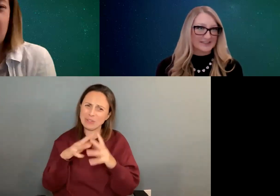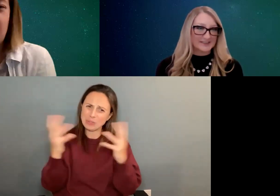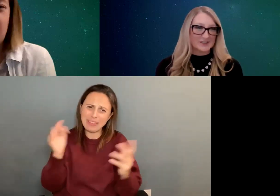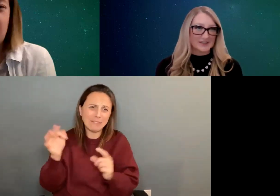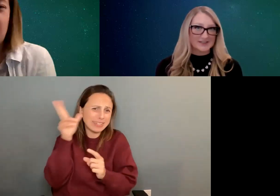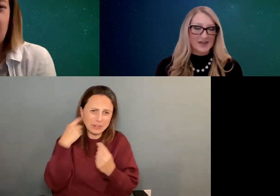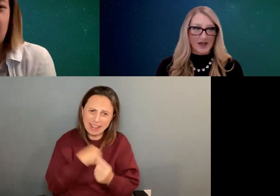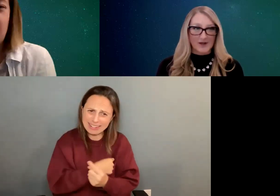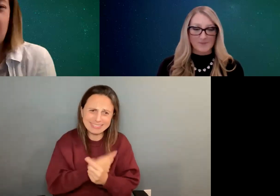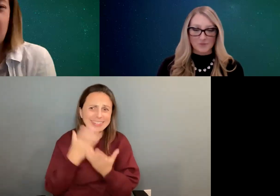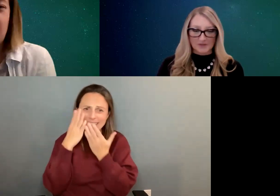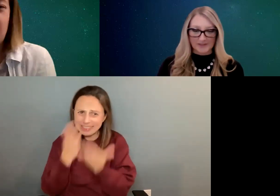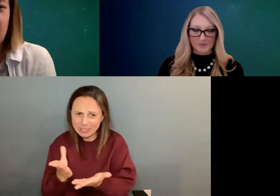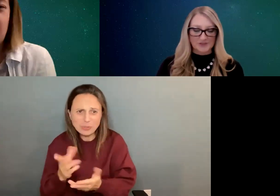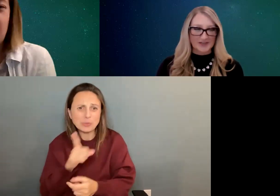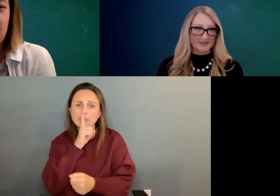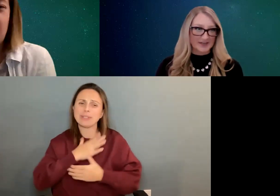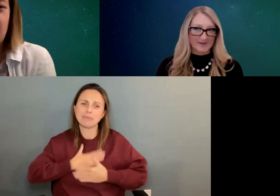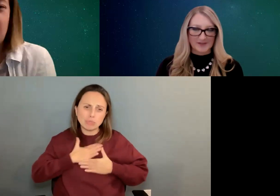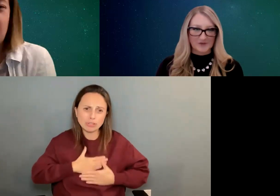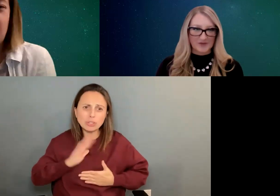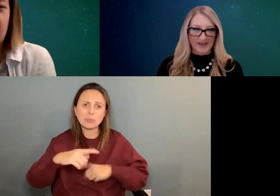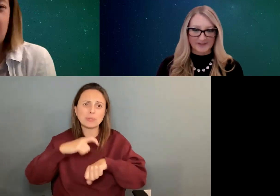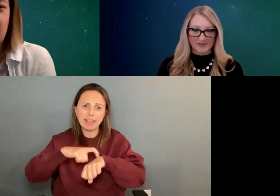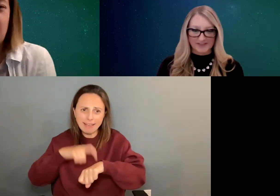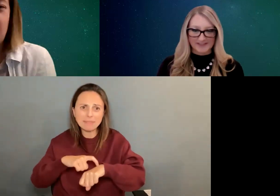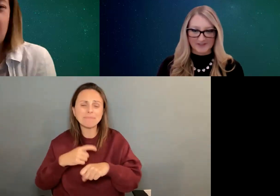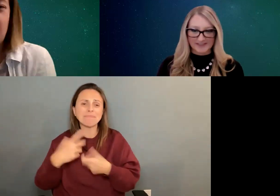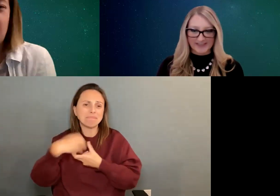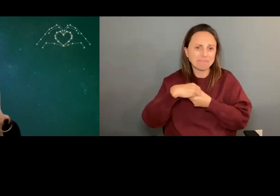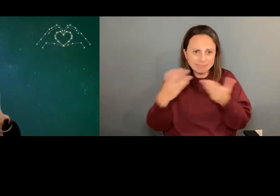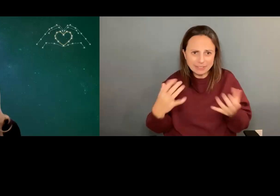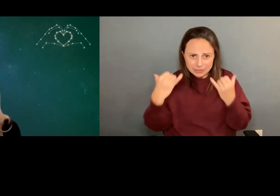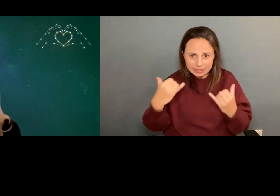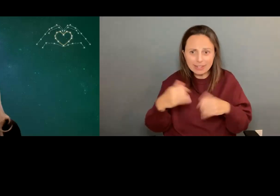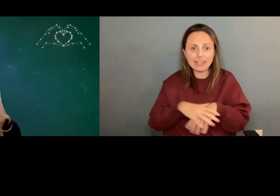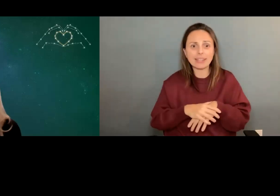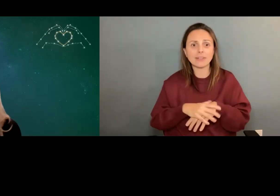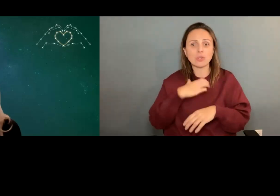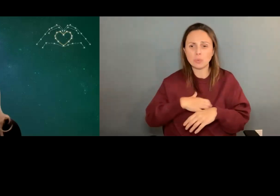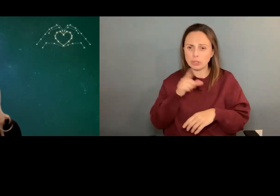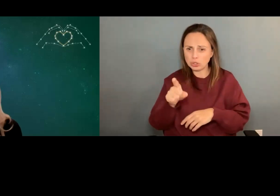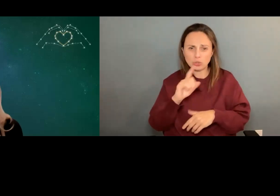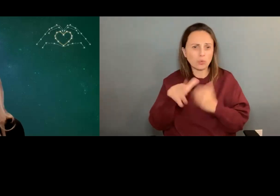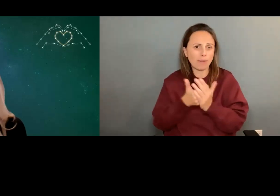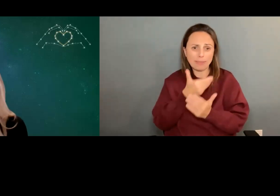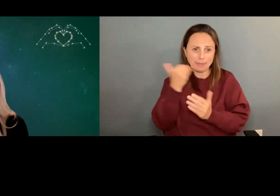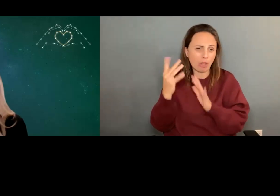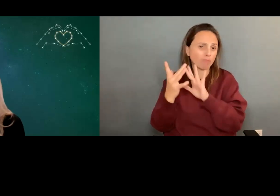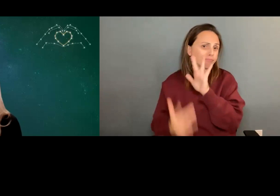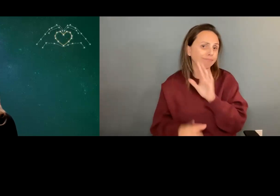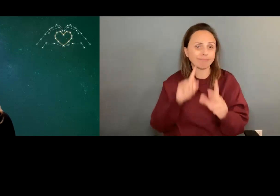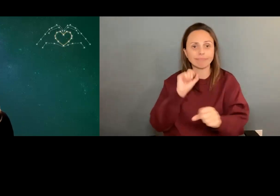can still hear us, really appreciate the time that you've had with us here today and wish you all the best. She